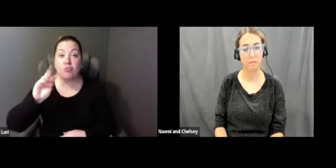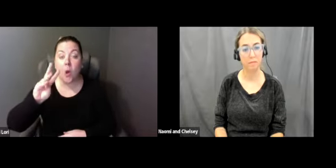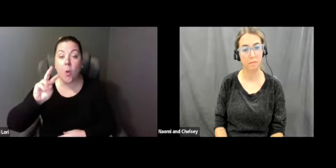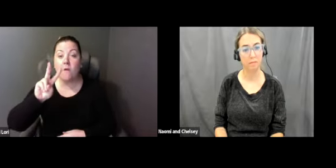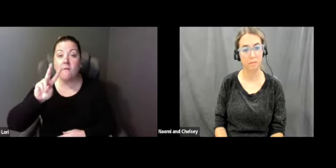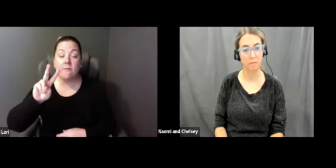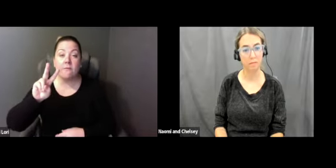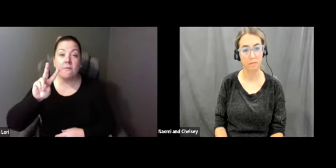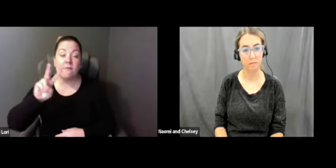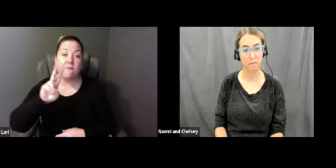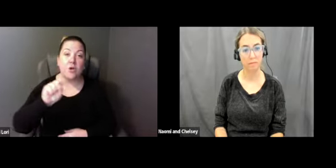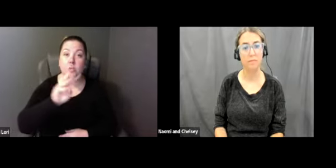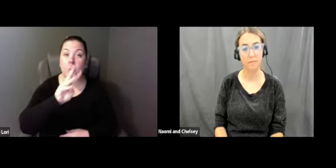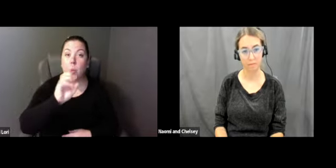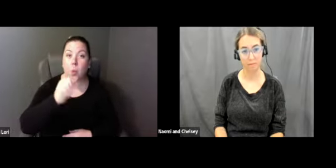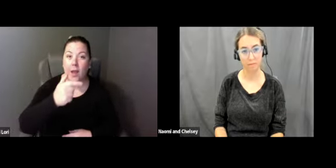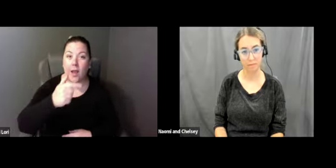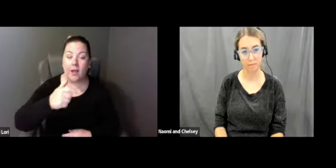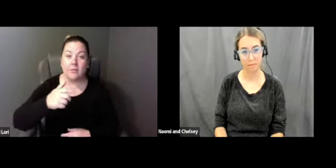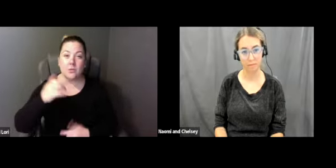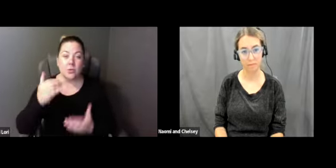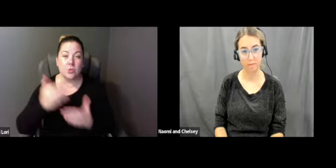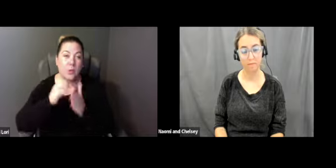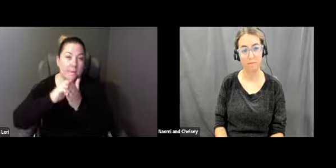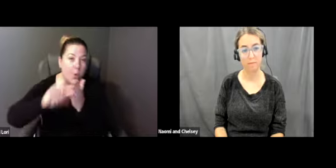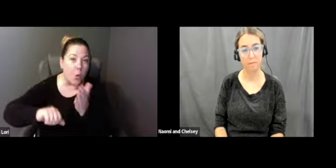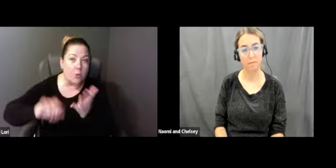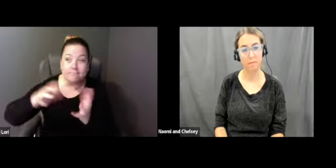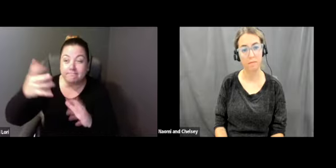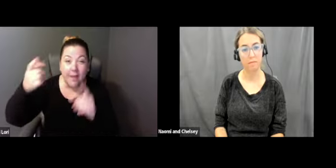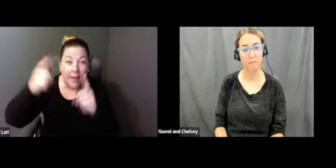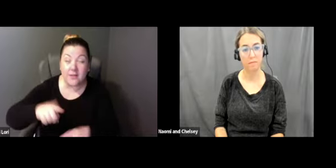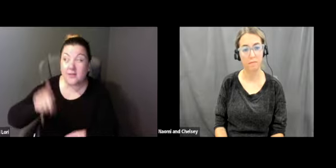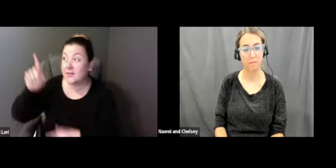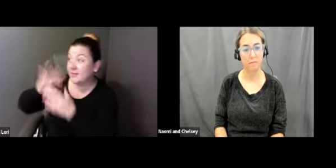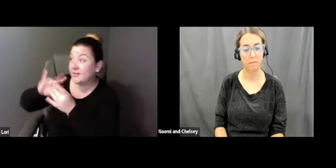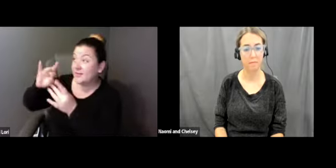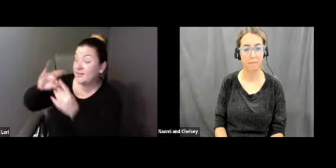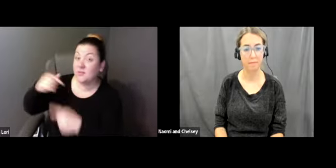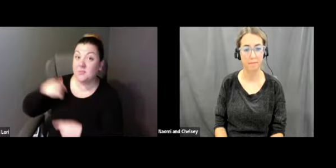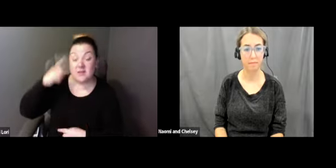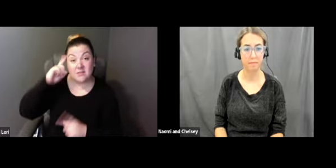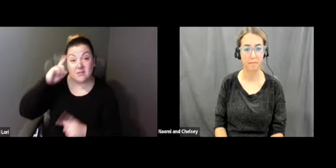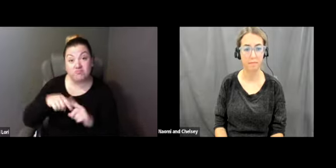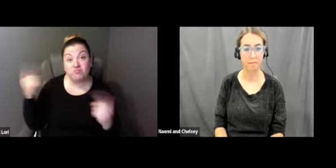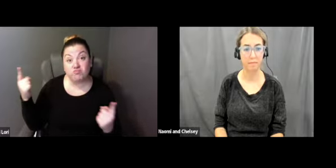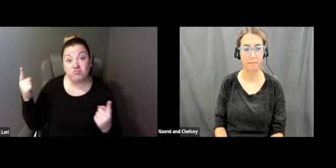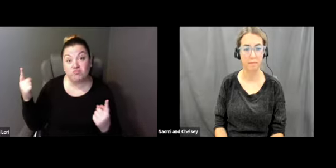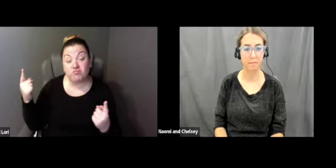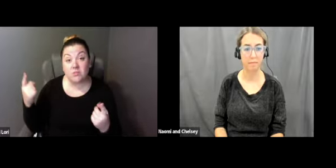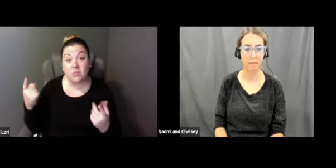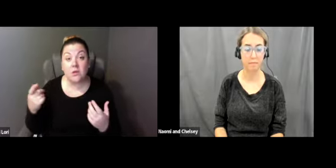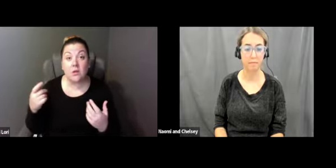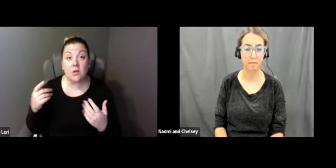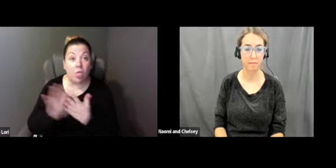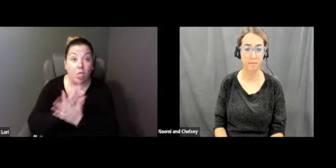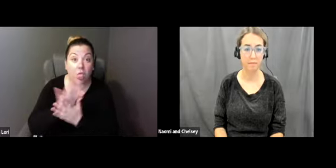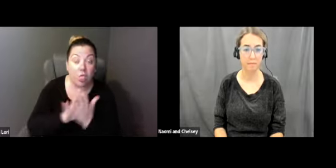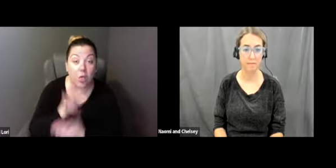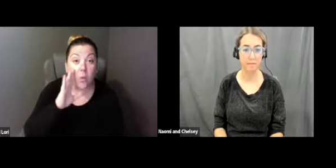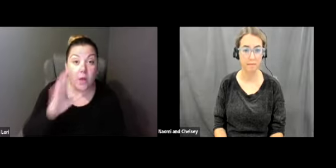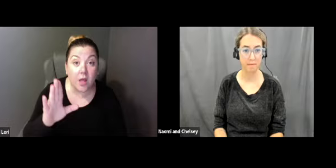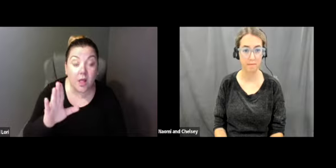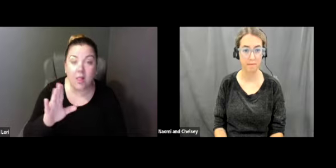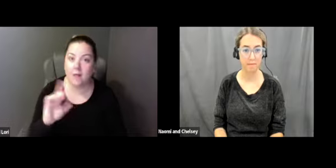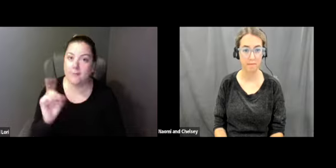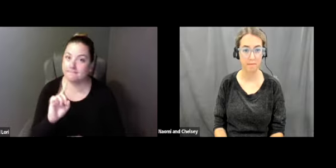doesn't align with your views and you have to interpret it, right? But sometimes it's beneficial because at least you have a full scope, a full understanding. And so as long as you can recognize